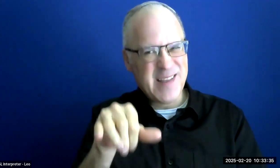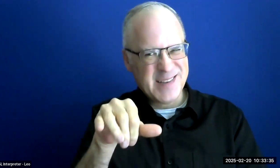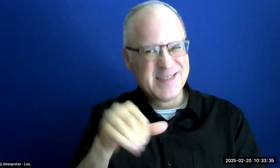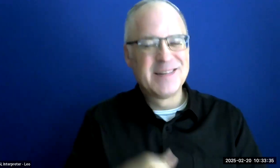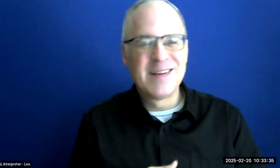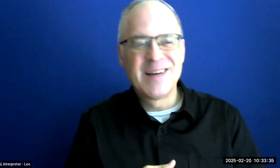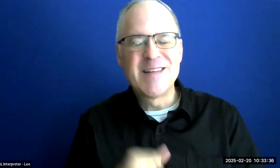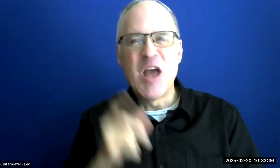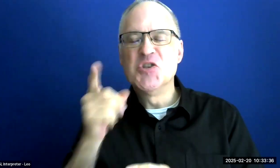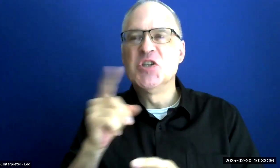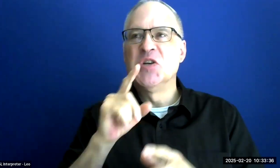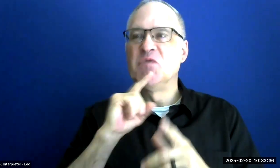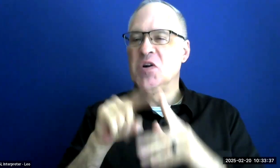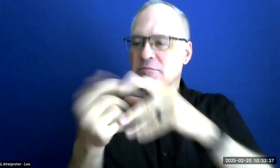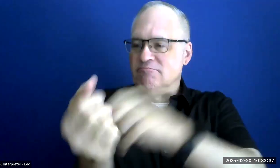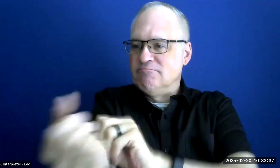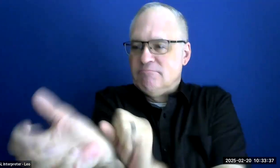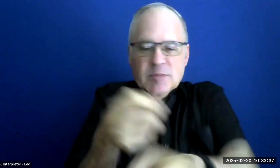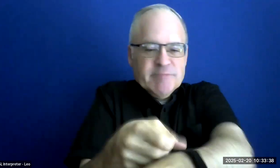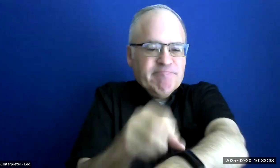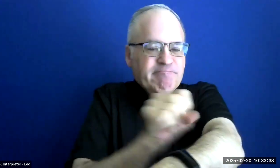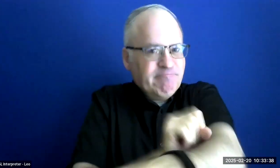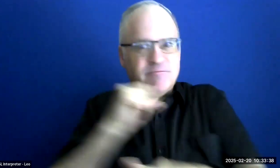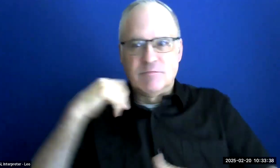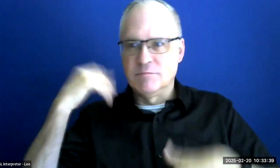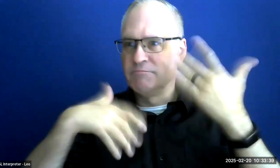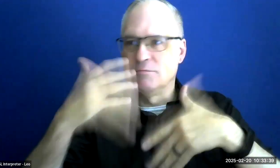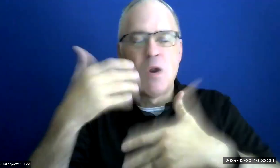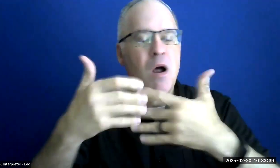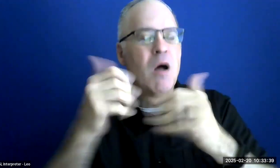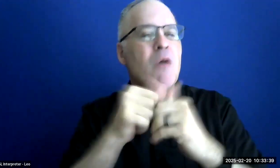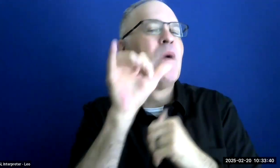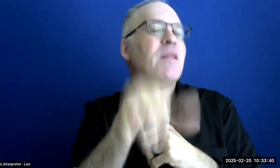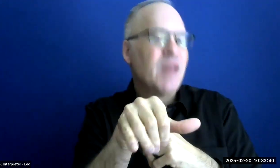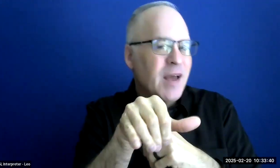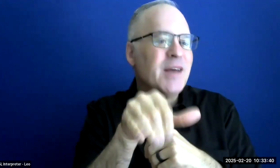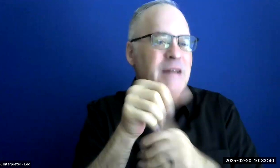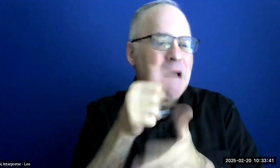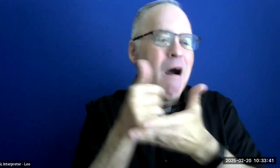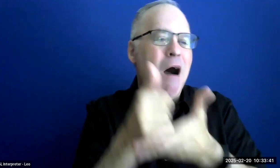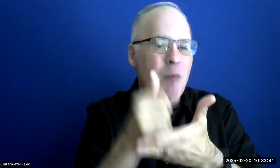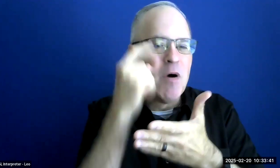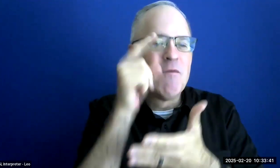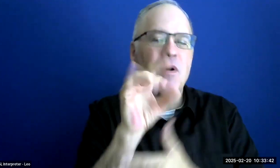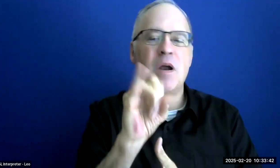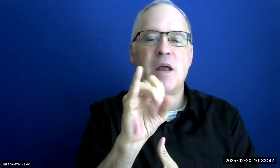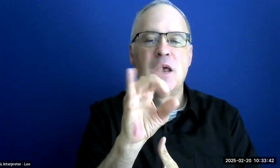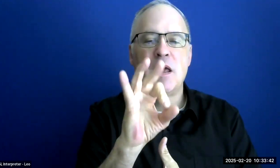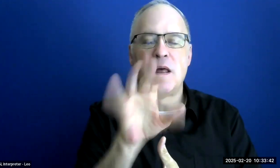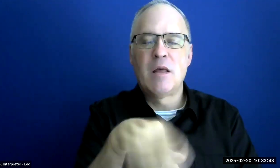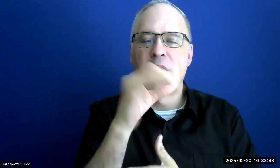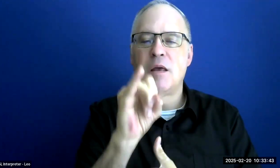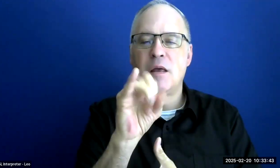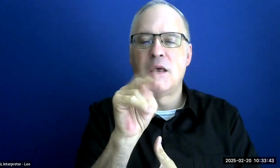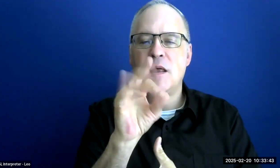to transition to her new position while preparing the necessary infrastructure for a worldwide